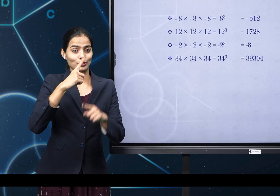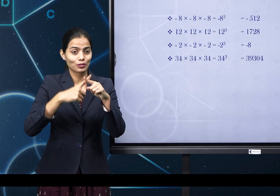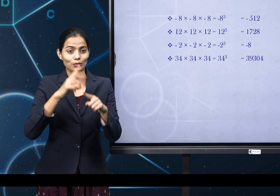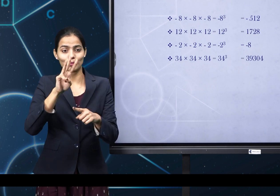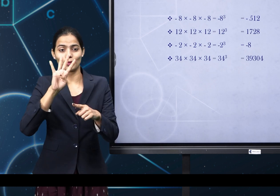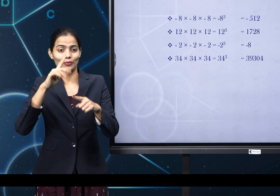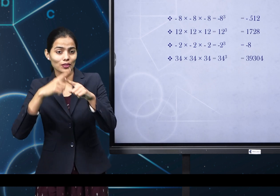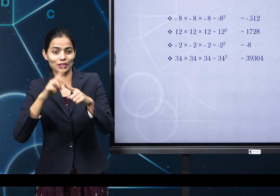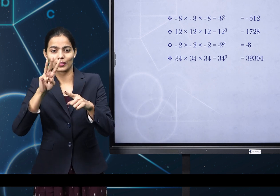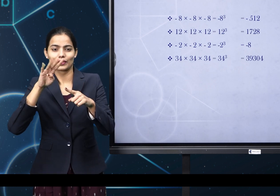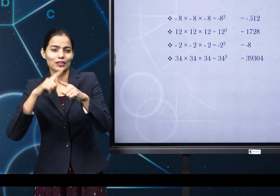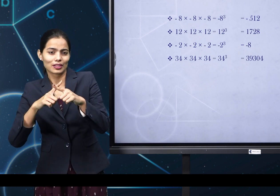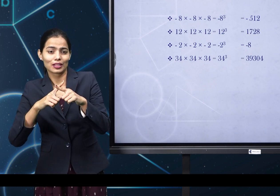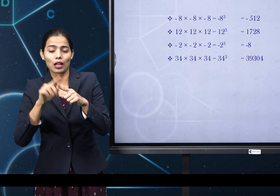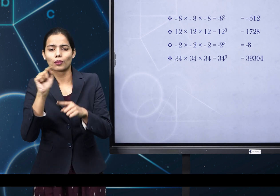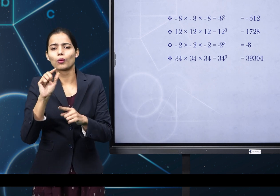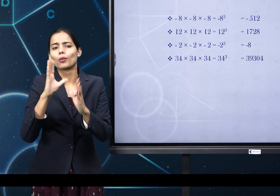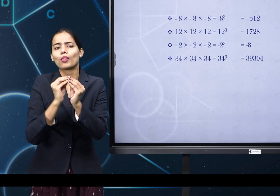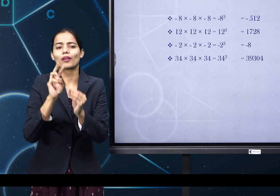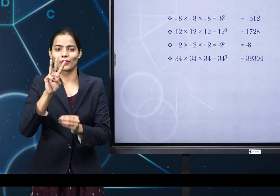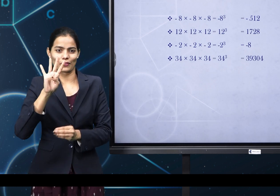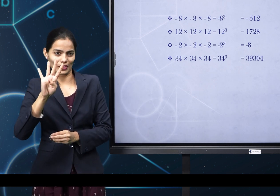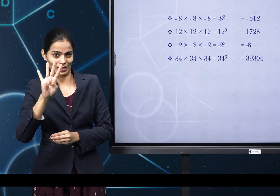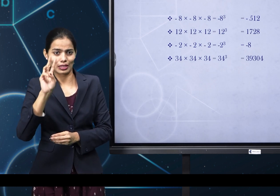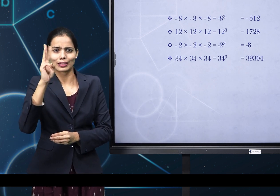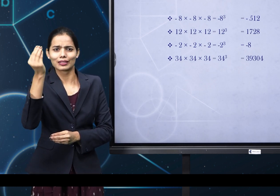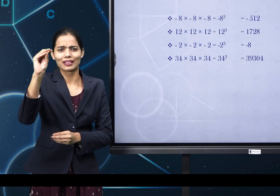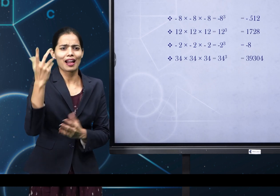Thirty-four into 34 into 34 is equal to 34 cube is equal to